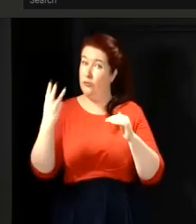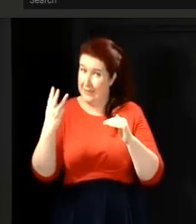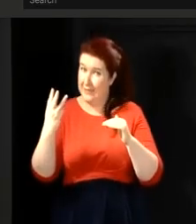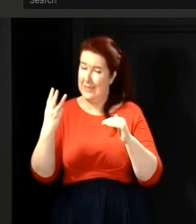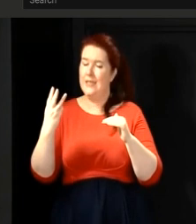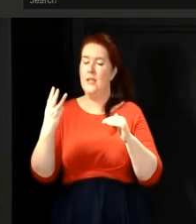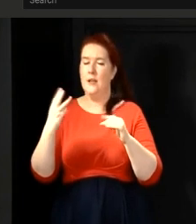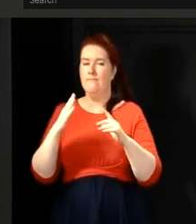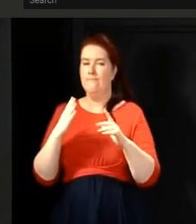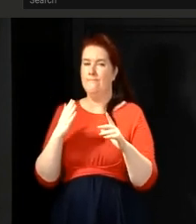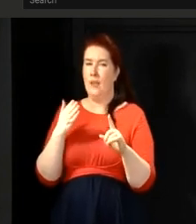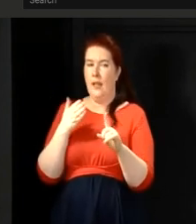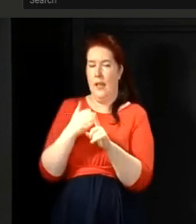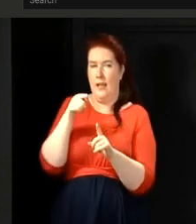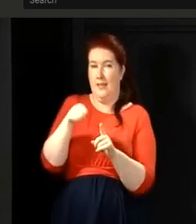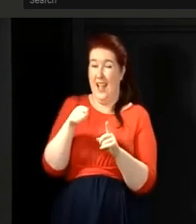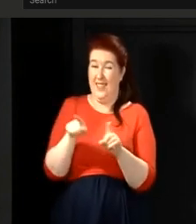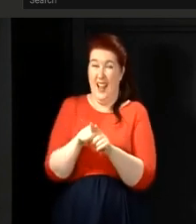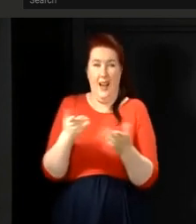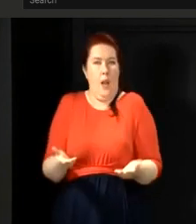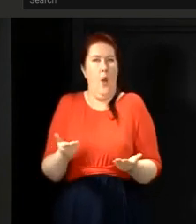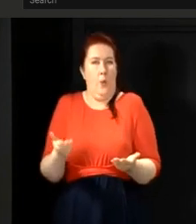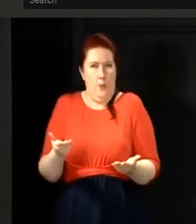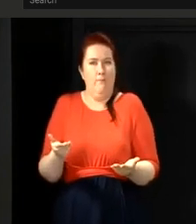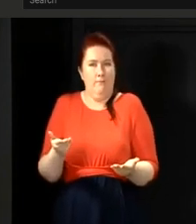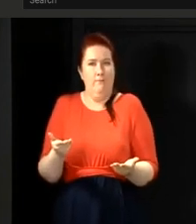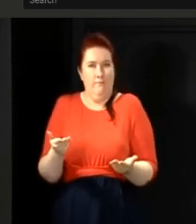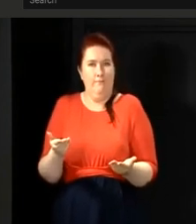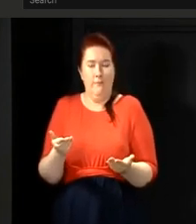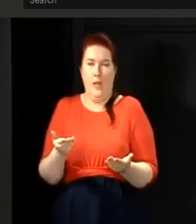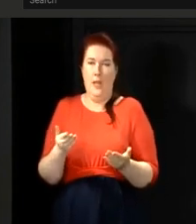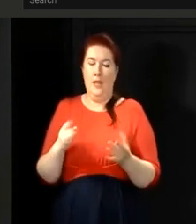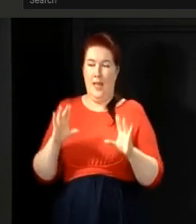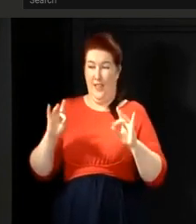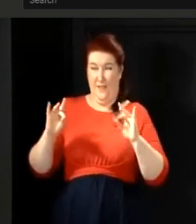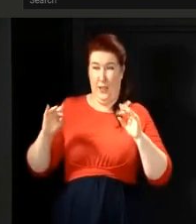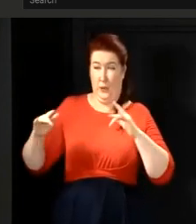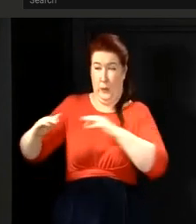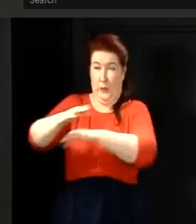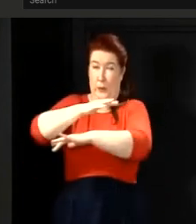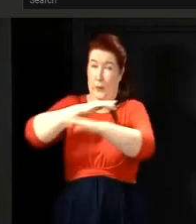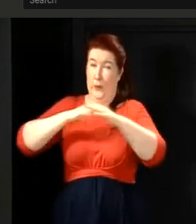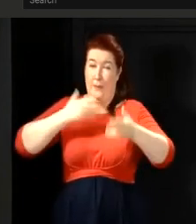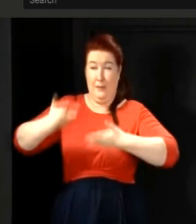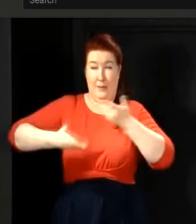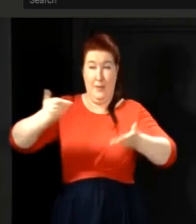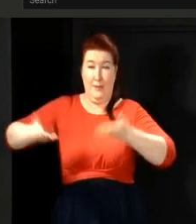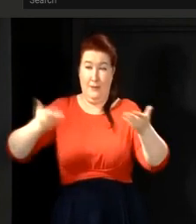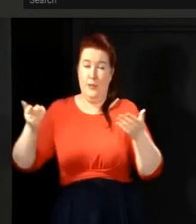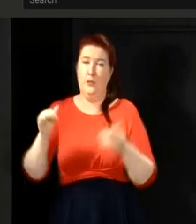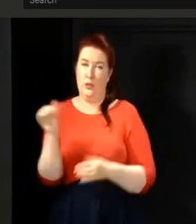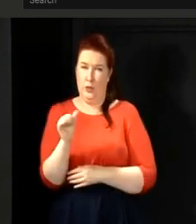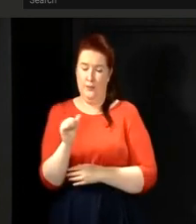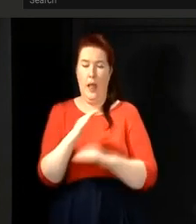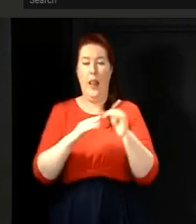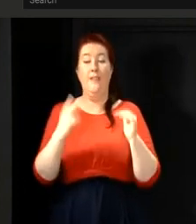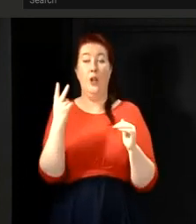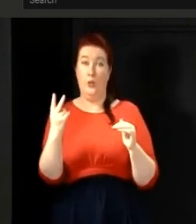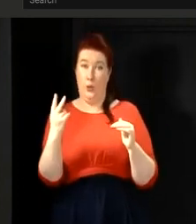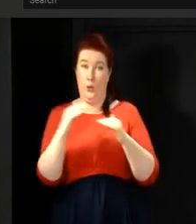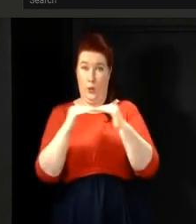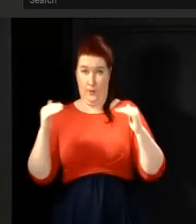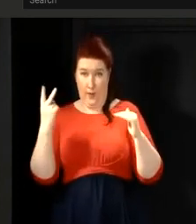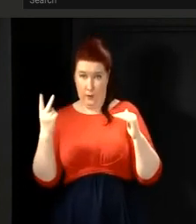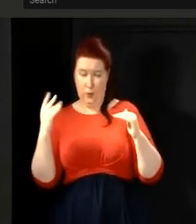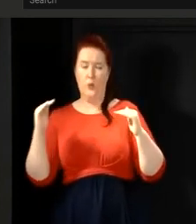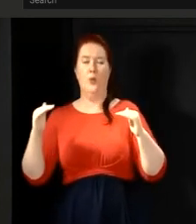to apply at times such as now, when transmission is higher and rising. Level 2 entails restrictions